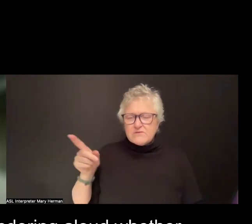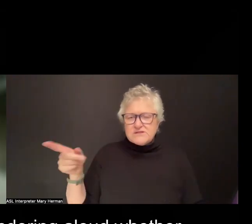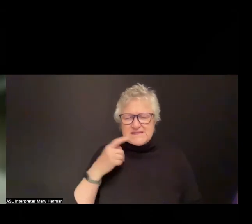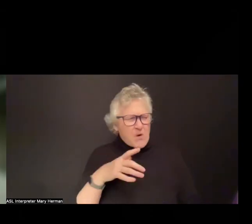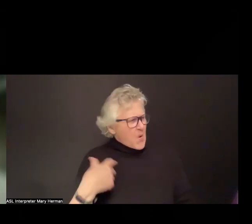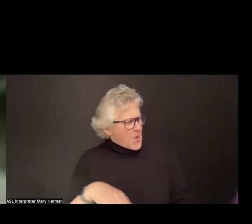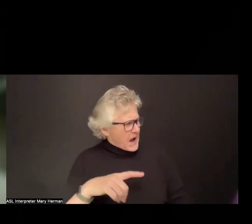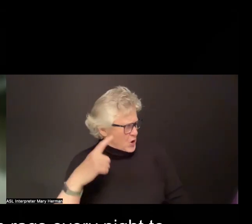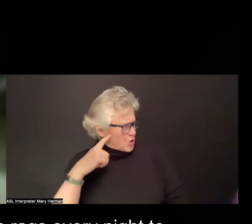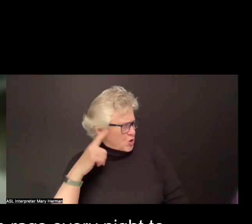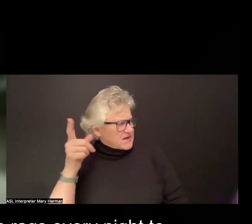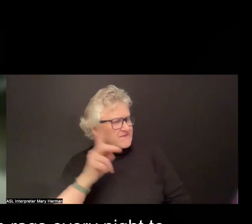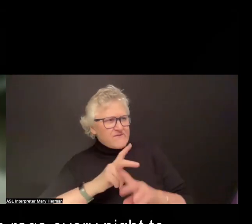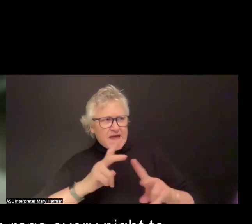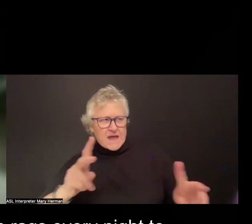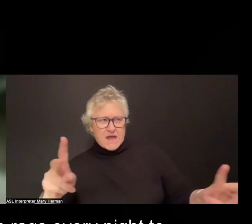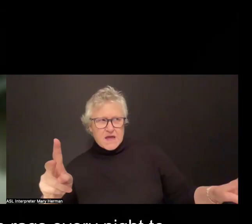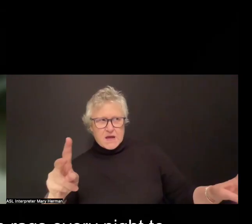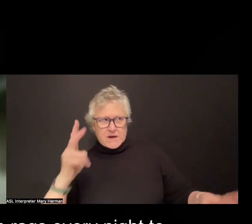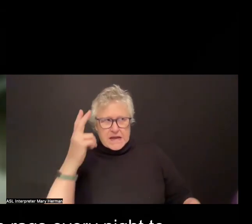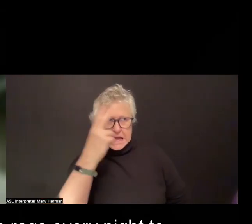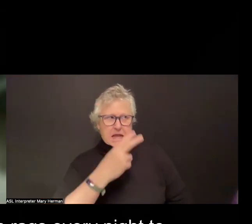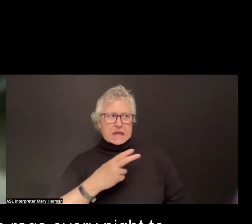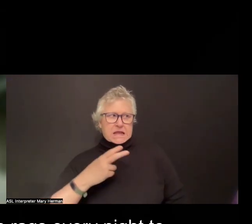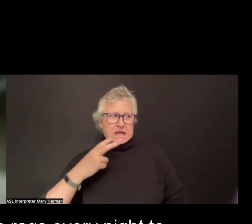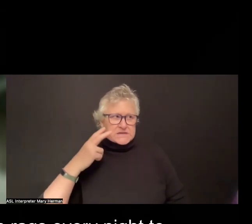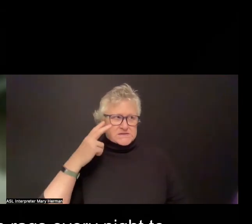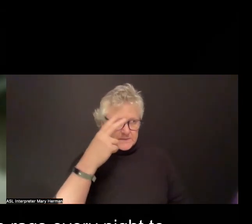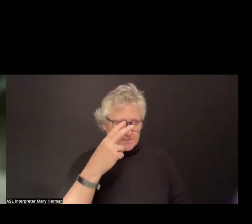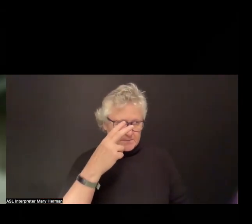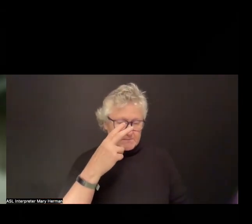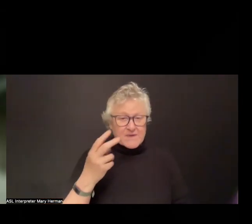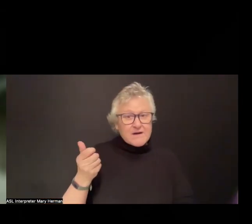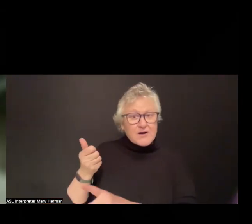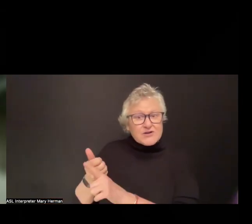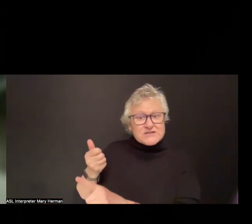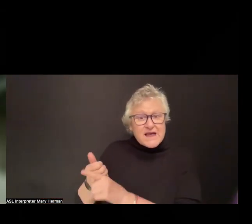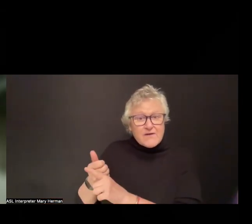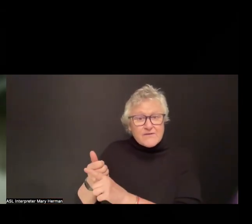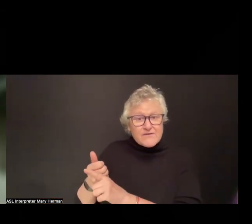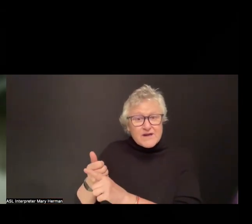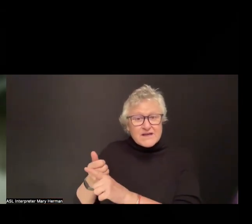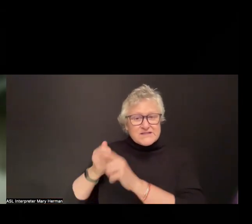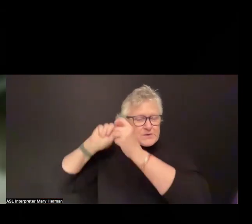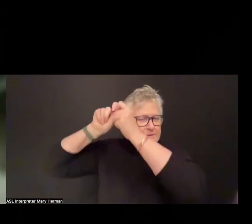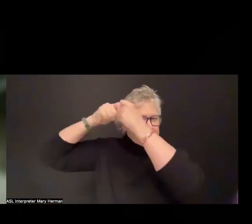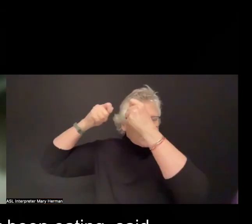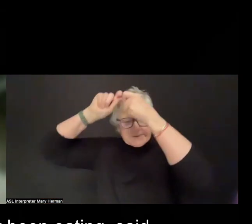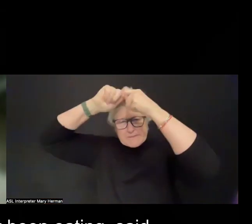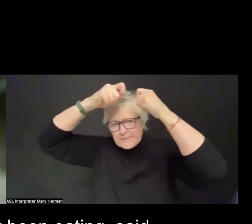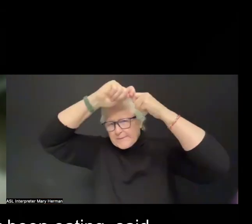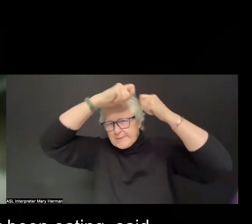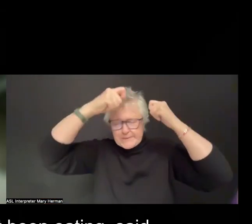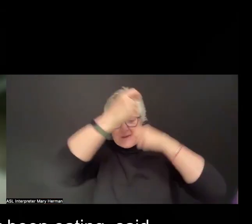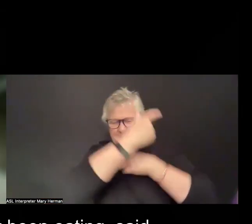handsome or not. She tied her hair in rags every night to make corkscrew curls and pinched her cheeks in the morning, just in case. "I